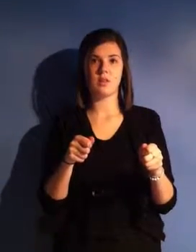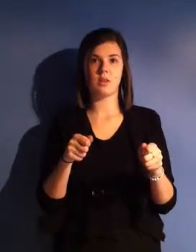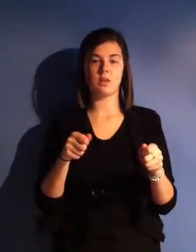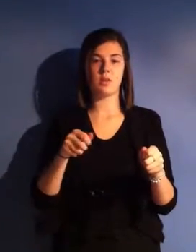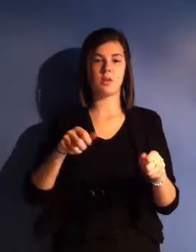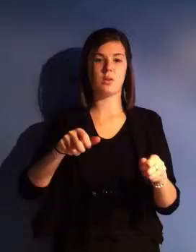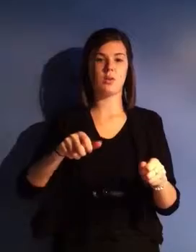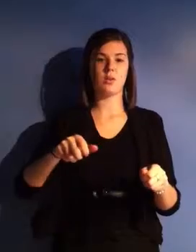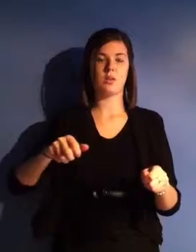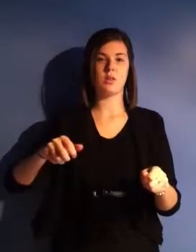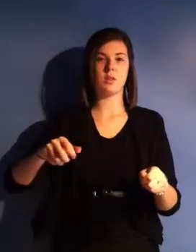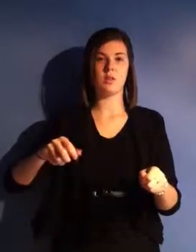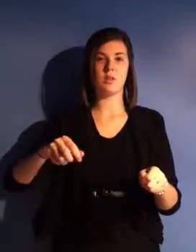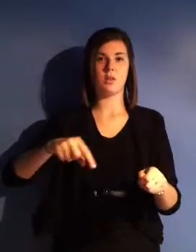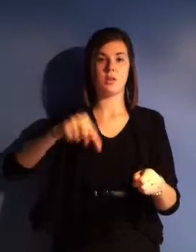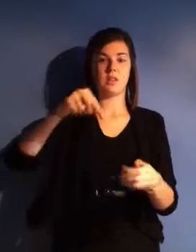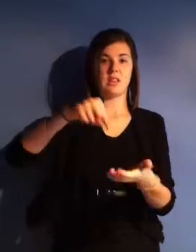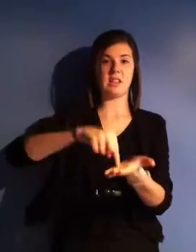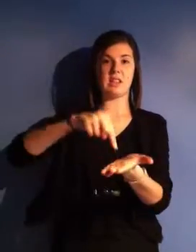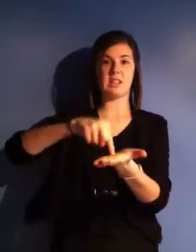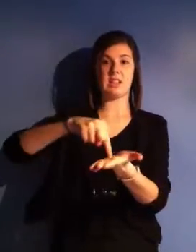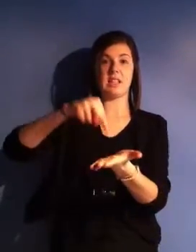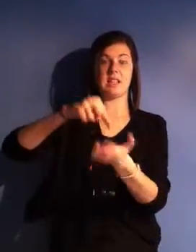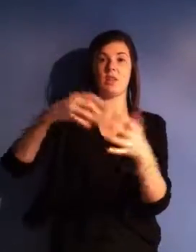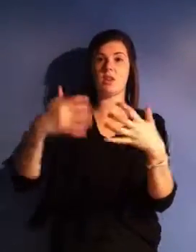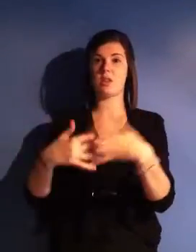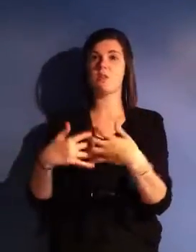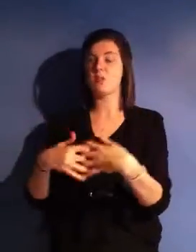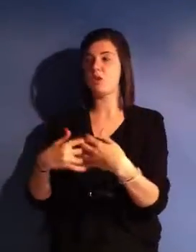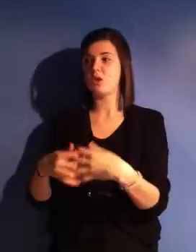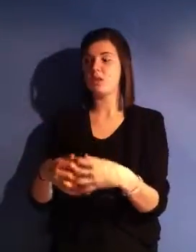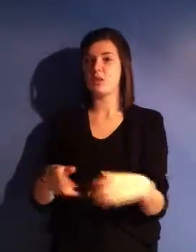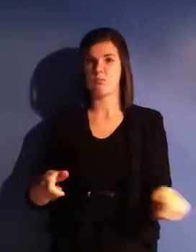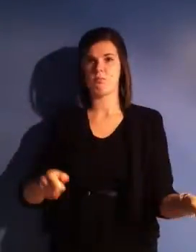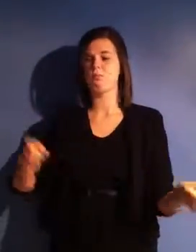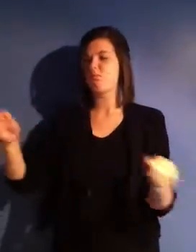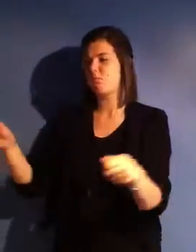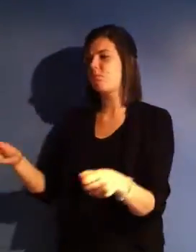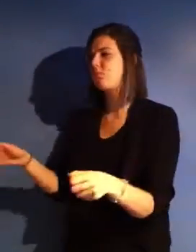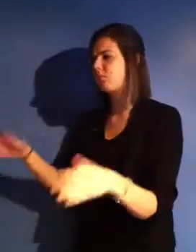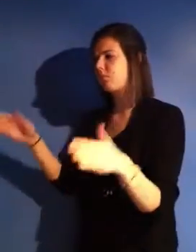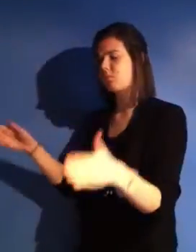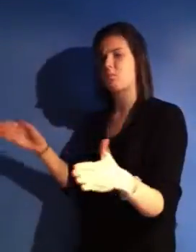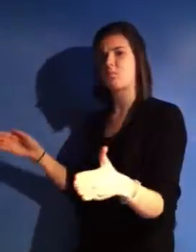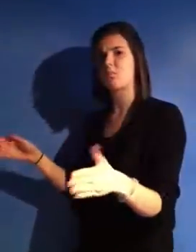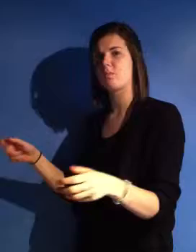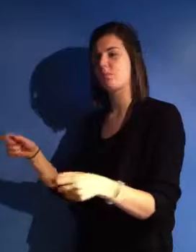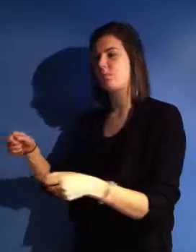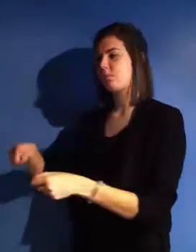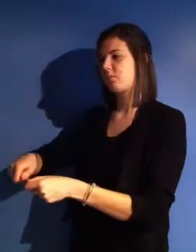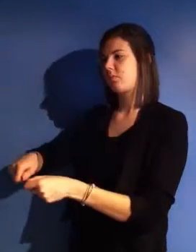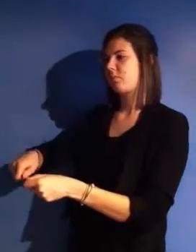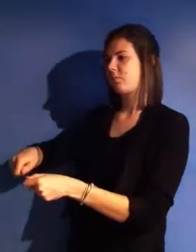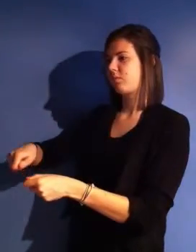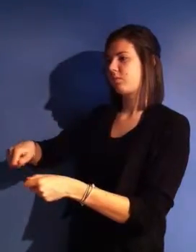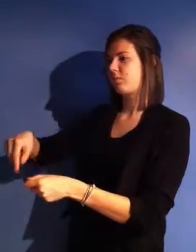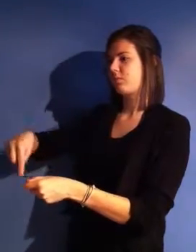up the needle. There's a little flipper on the back of your sewing machine. So you flip it up, you take your